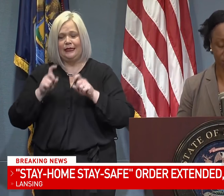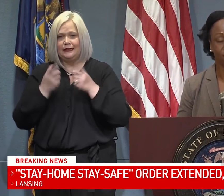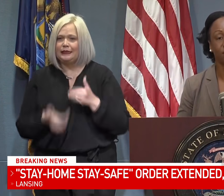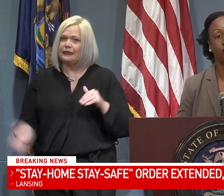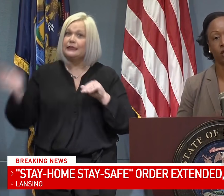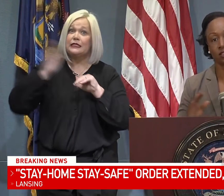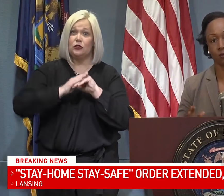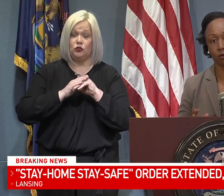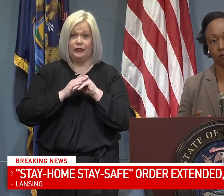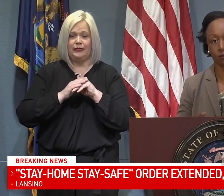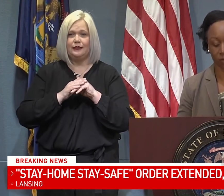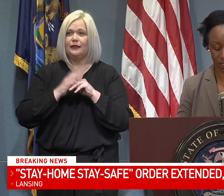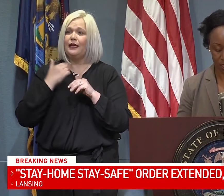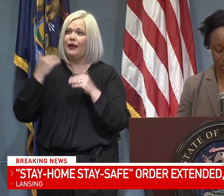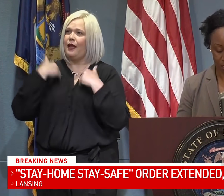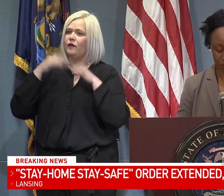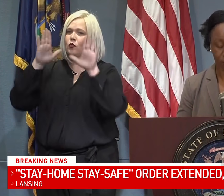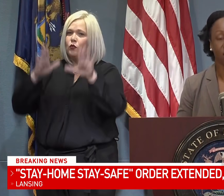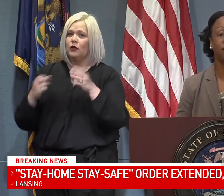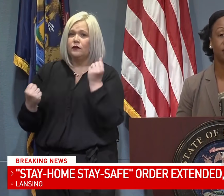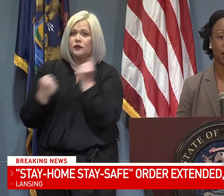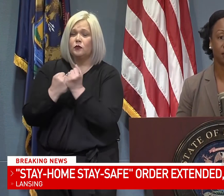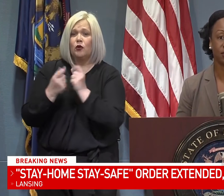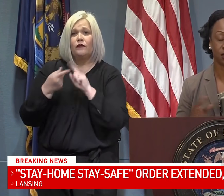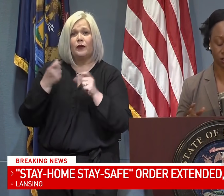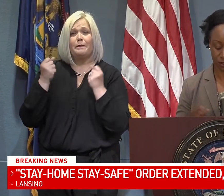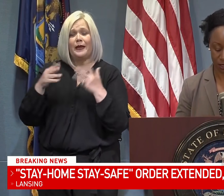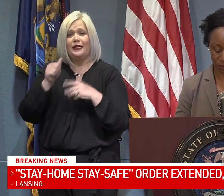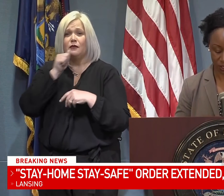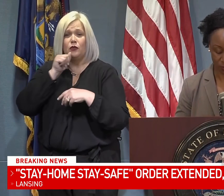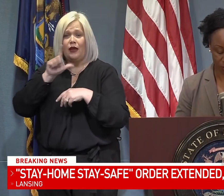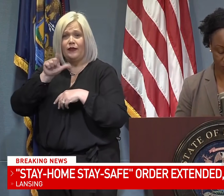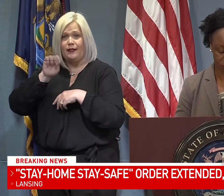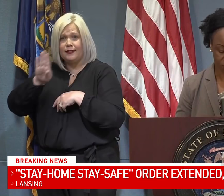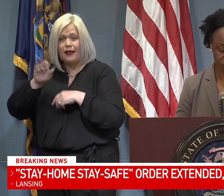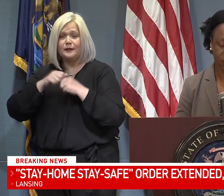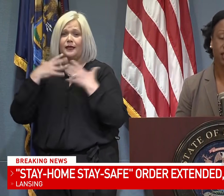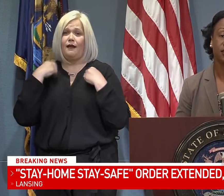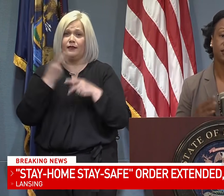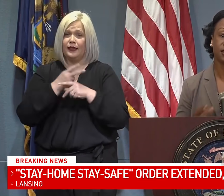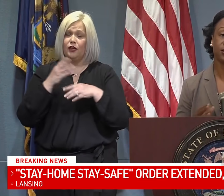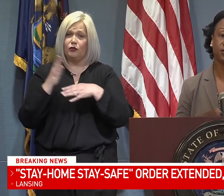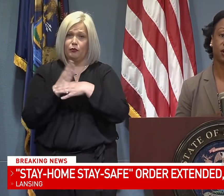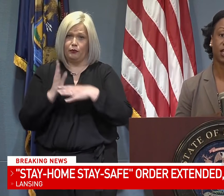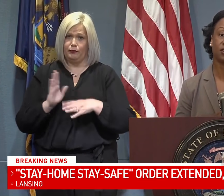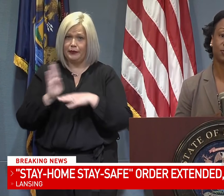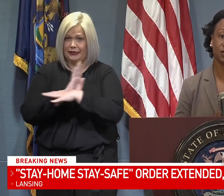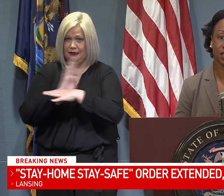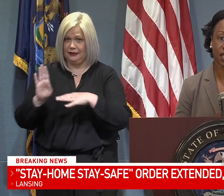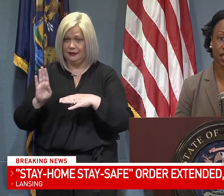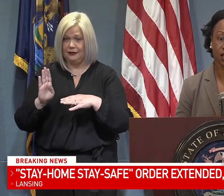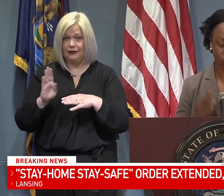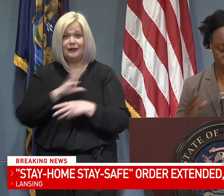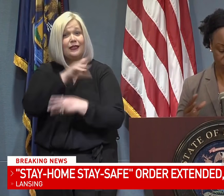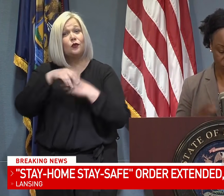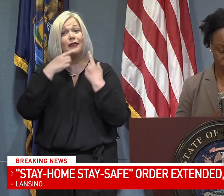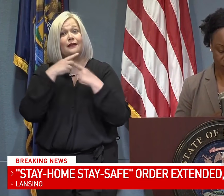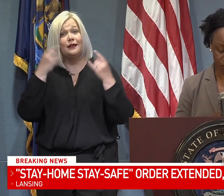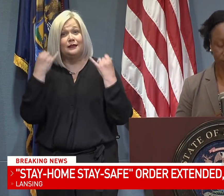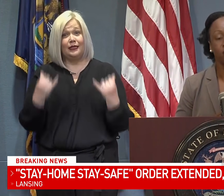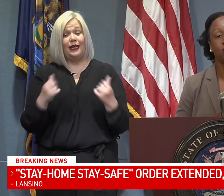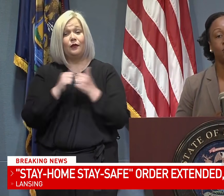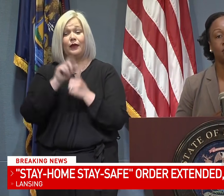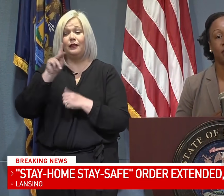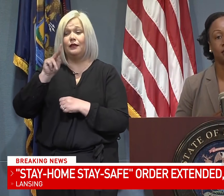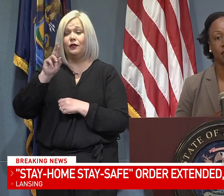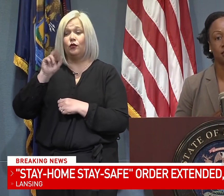significantly and receiving great support from many of our private labs and other healthcare partners. This includes our announcement today with Kroger